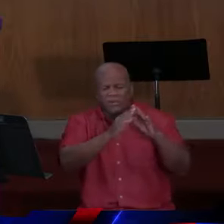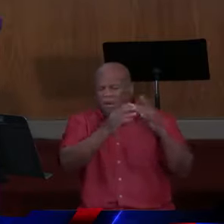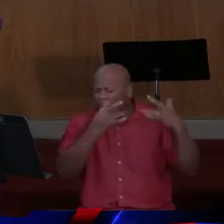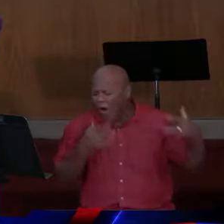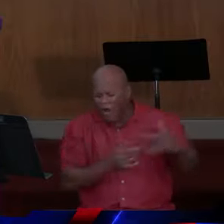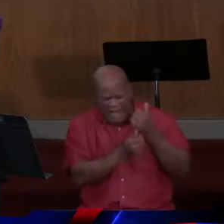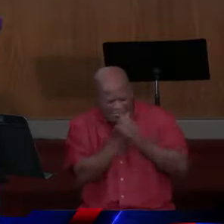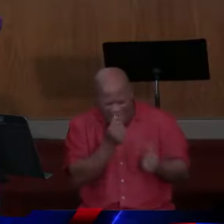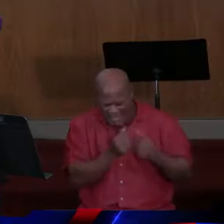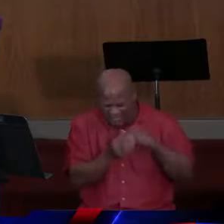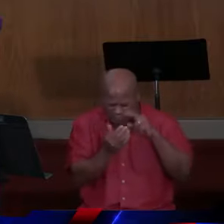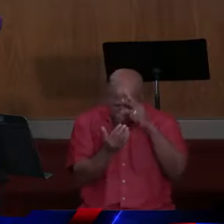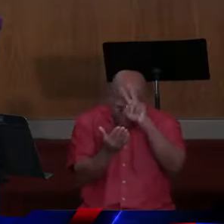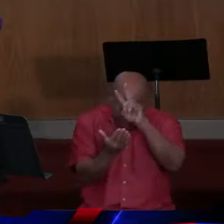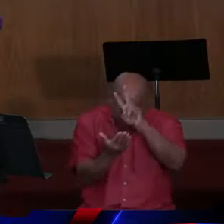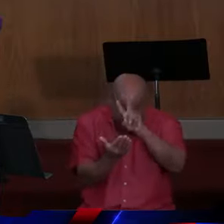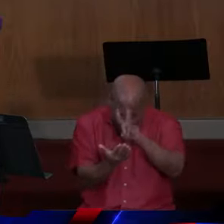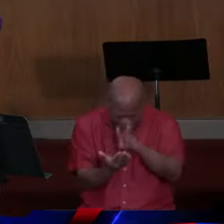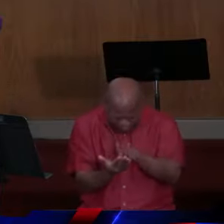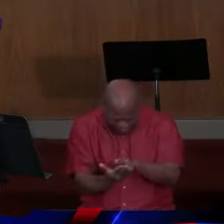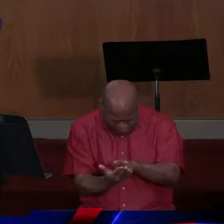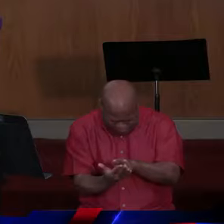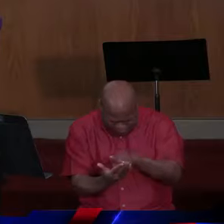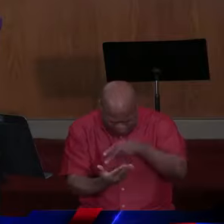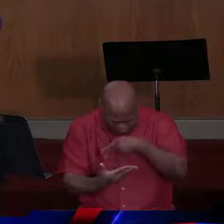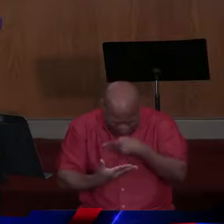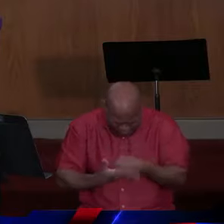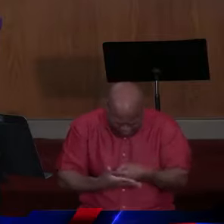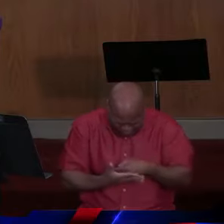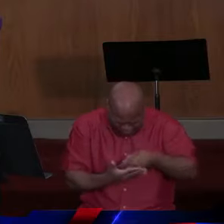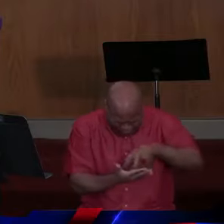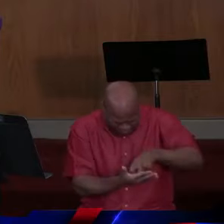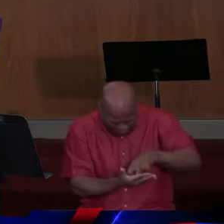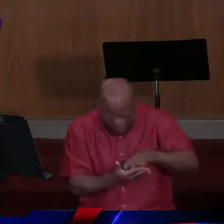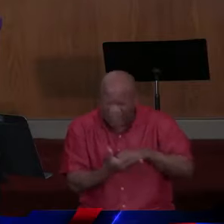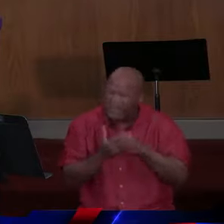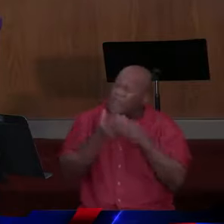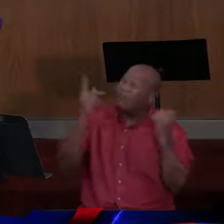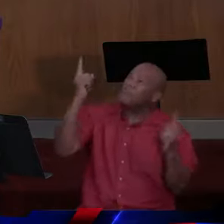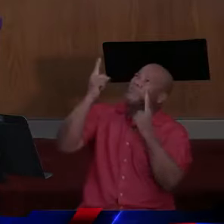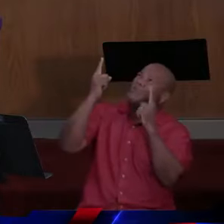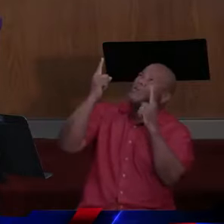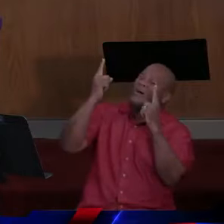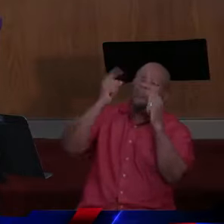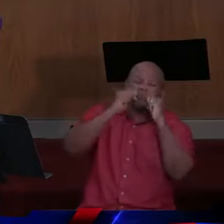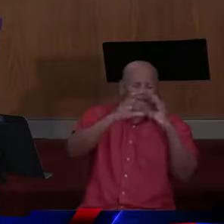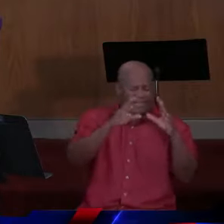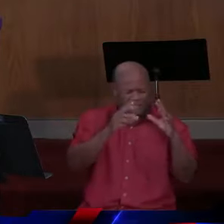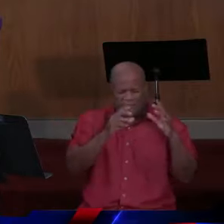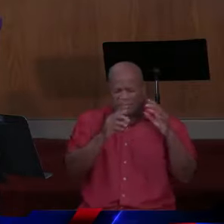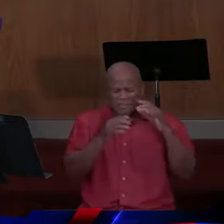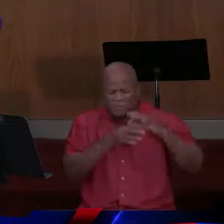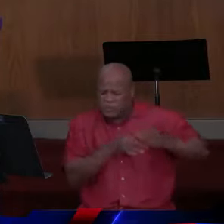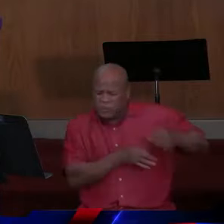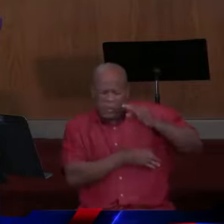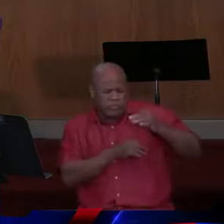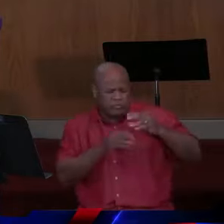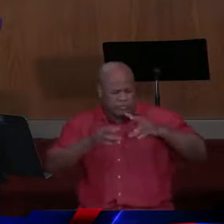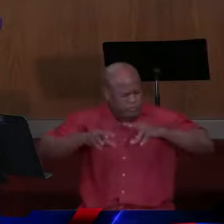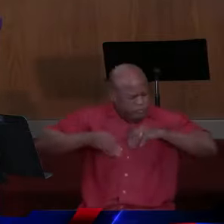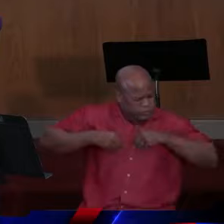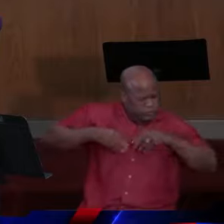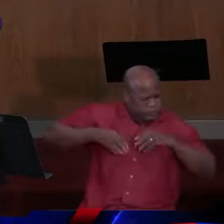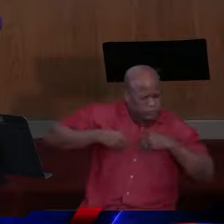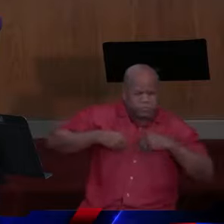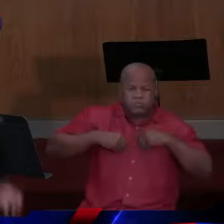a word from you. Make our hearts fertile, make our ears receptive, make our souls responsive to every